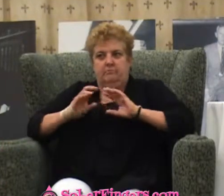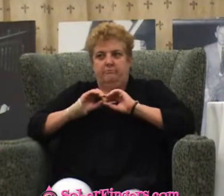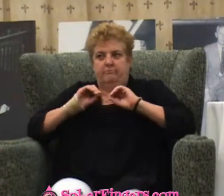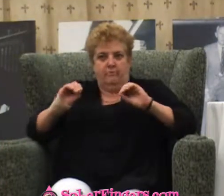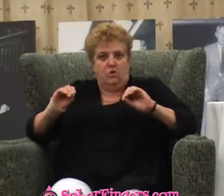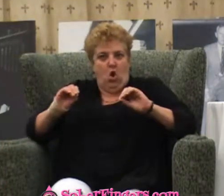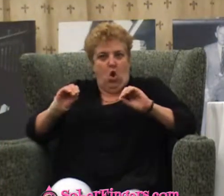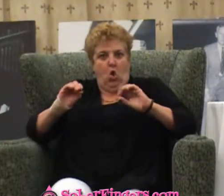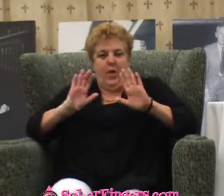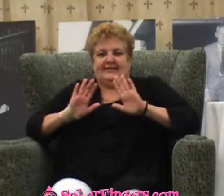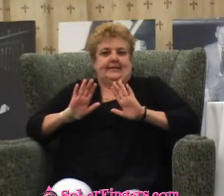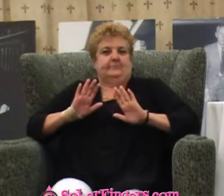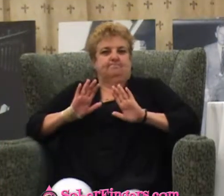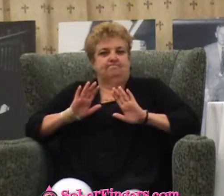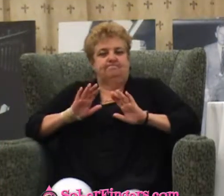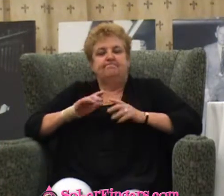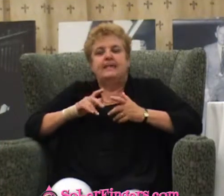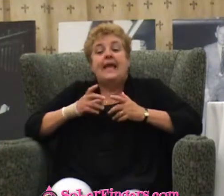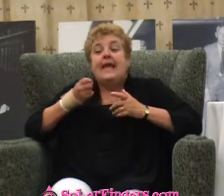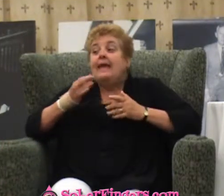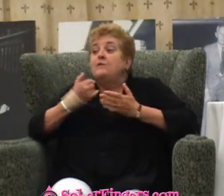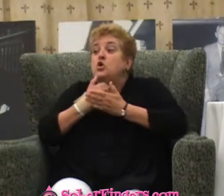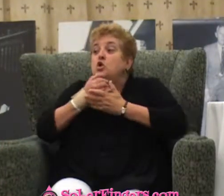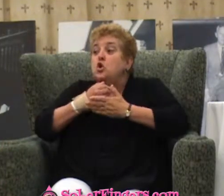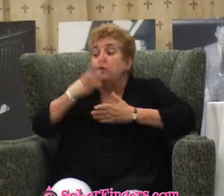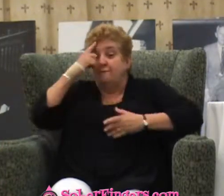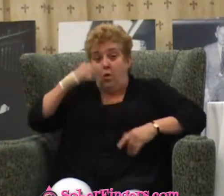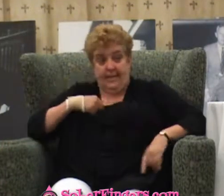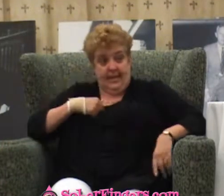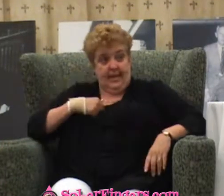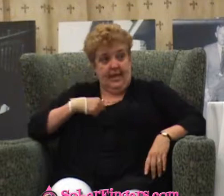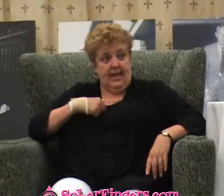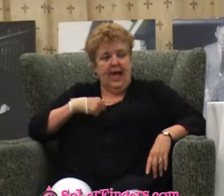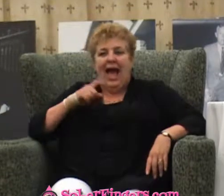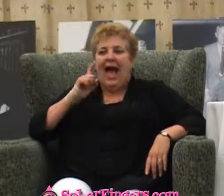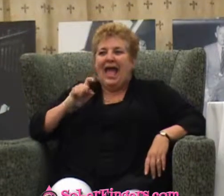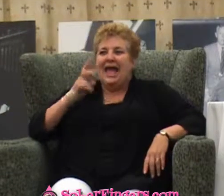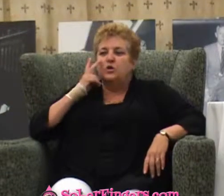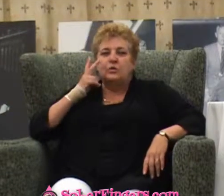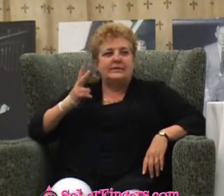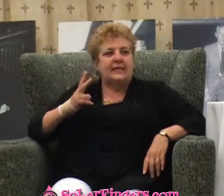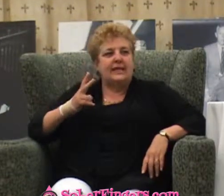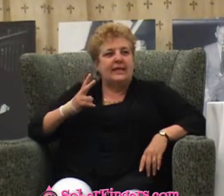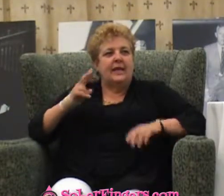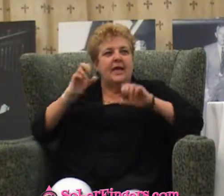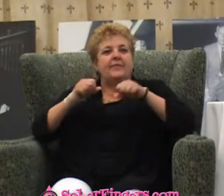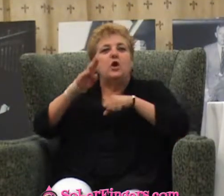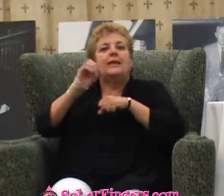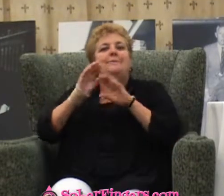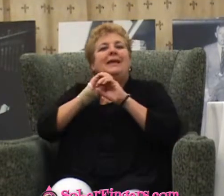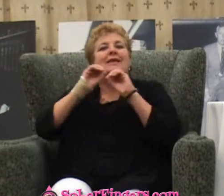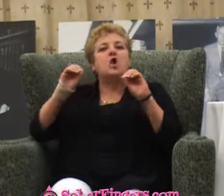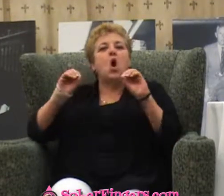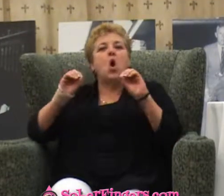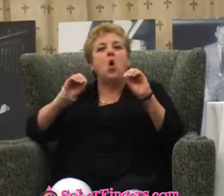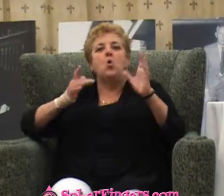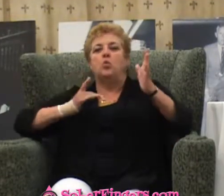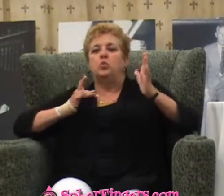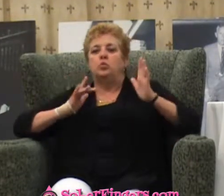If you're new, for me, I had to see that there could be no reservation. I had to get to AA on my